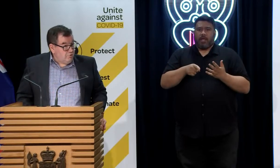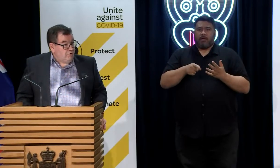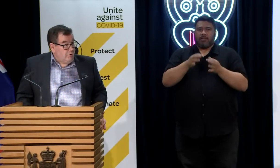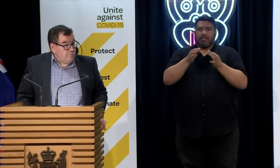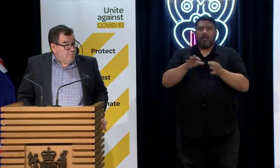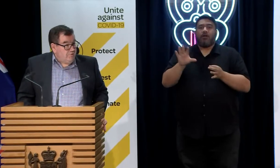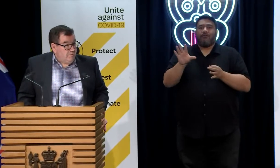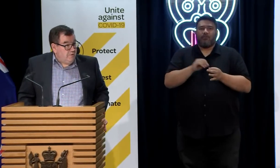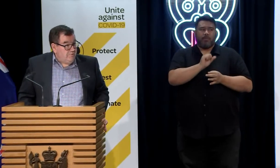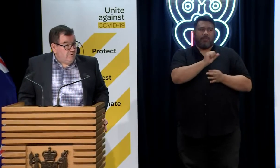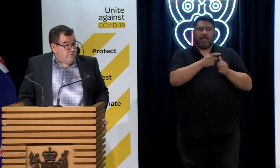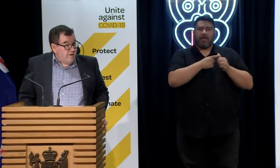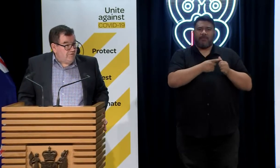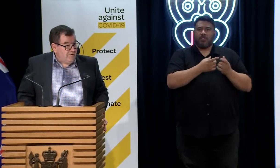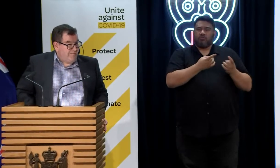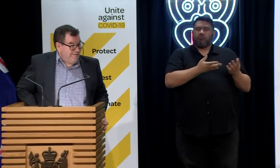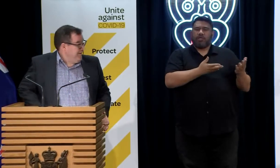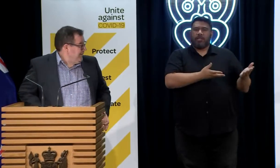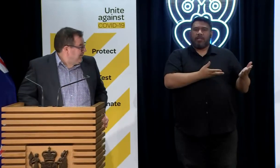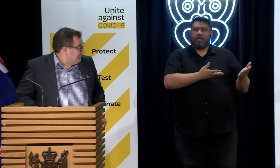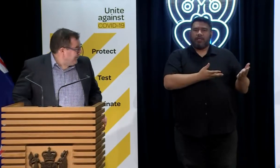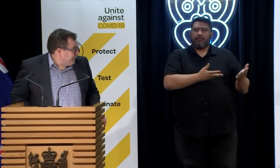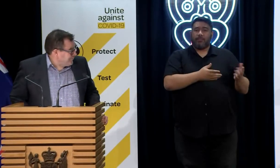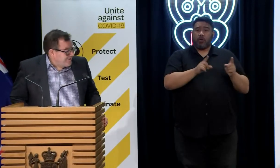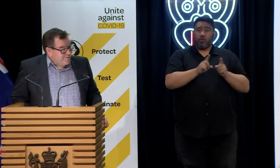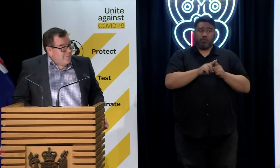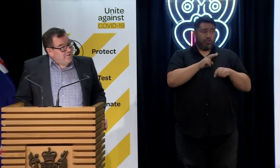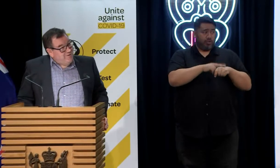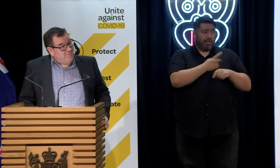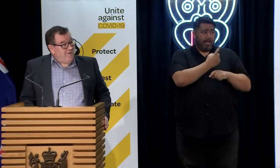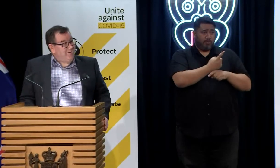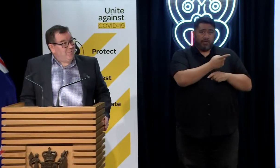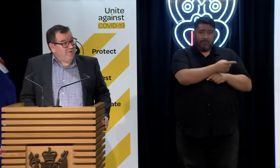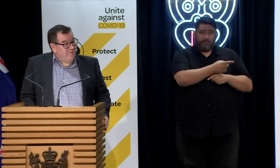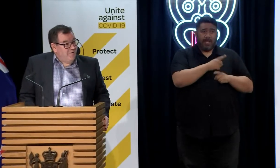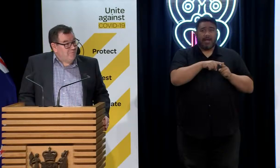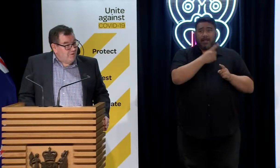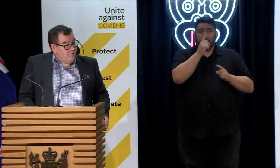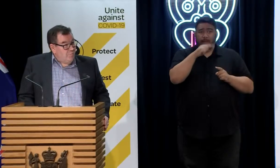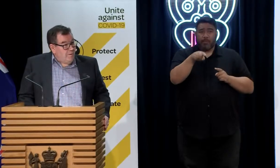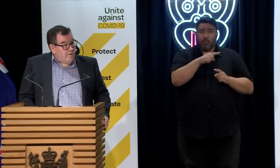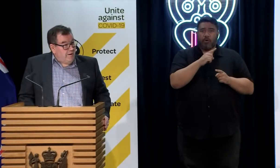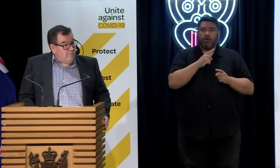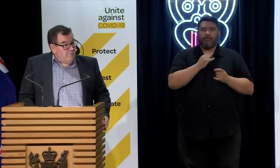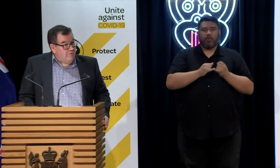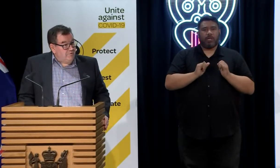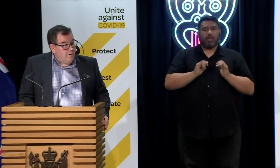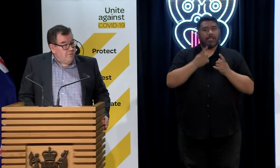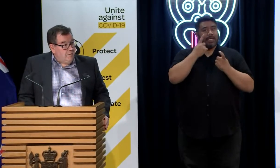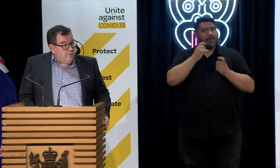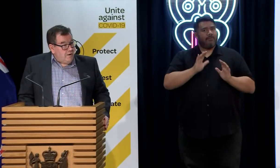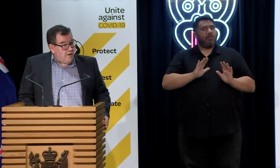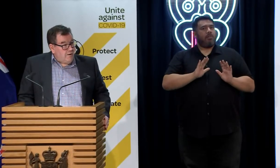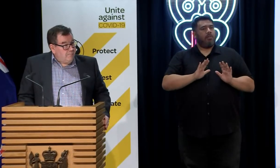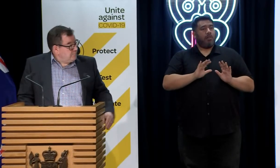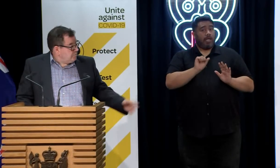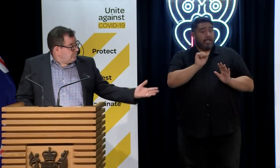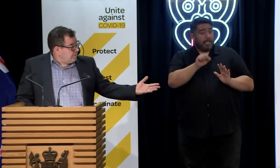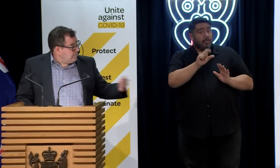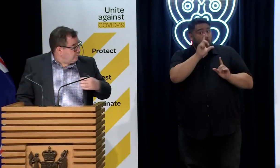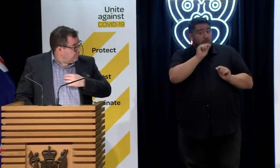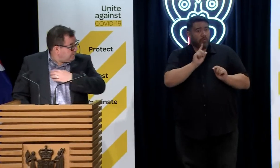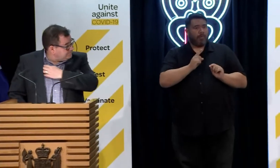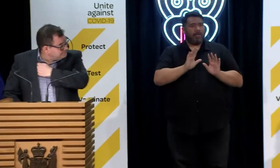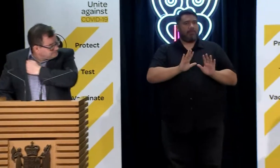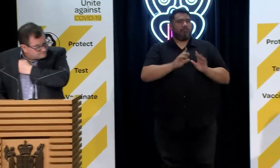a cautious optimism is the phrase not only used by Dr. McElnay, but used by the Auckland Regional Public Health as well. Do you